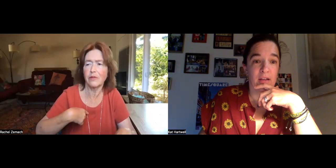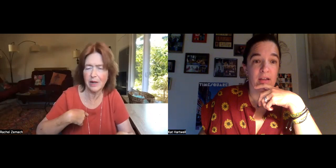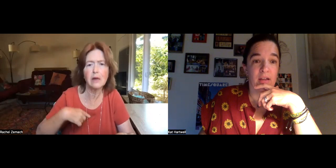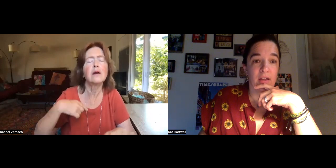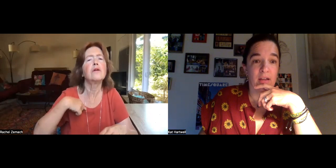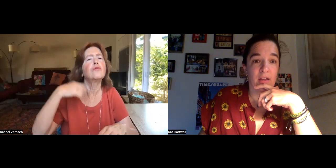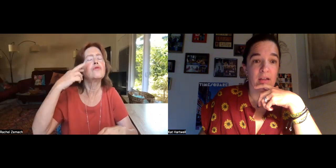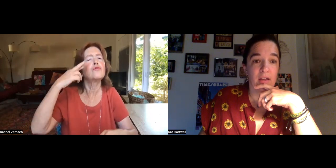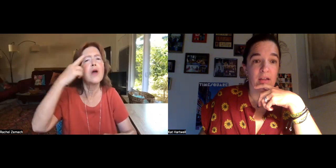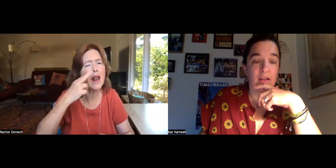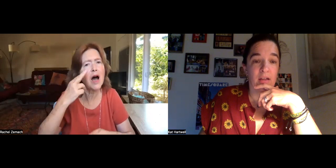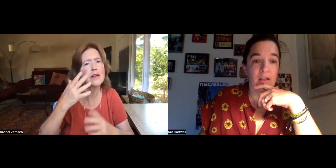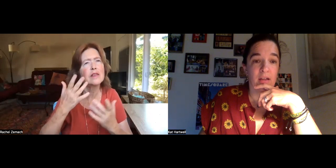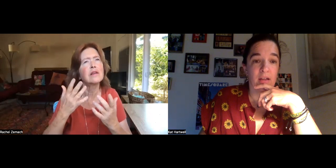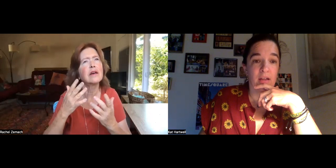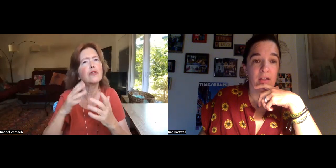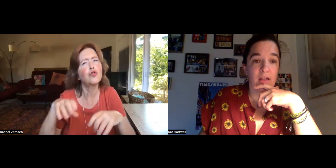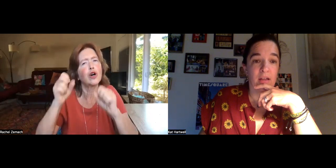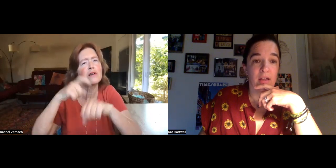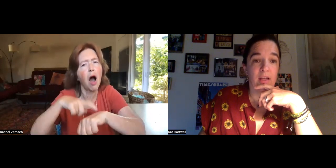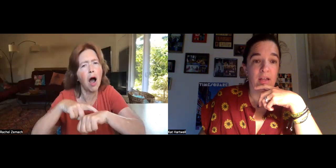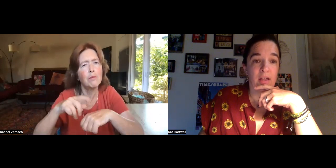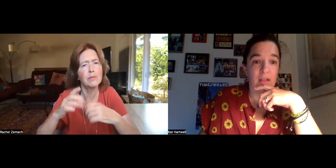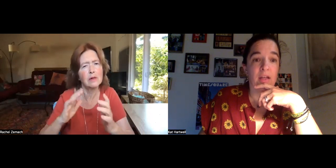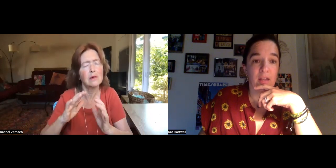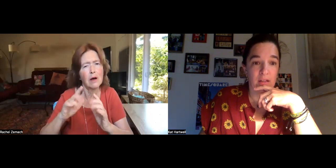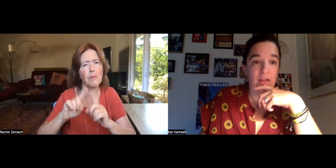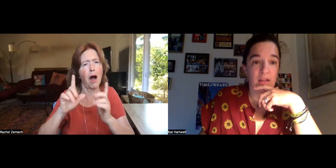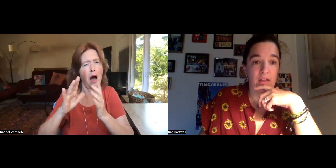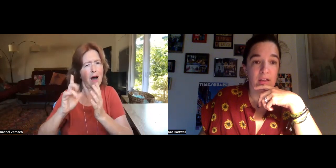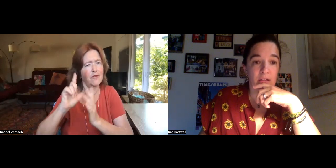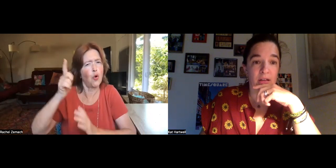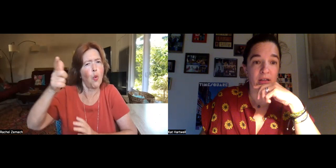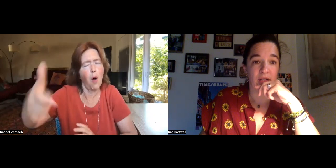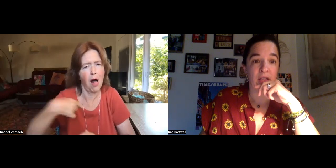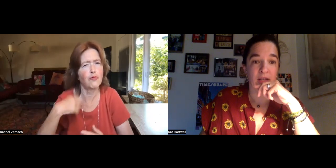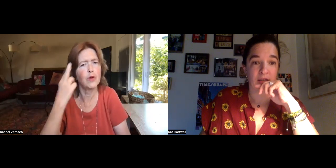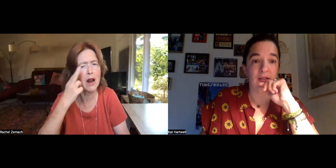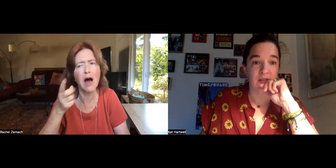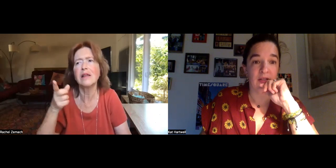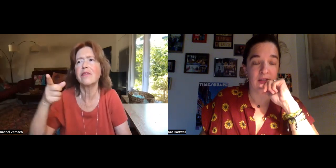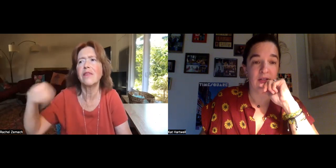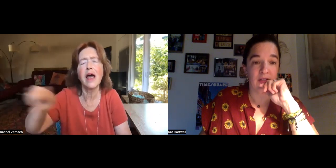shocked me. Realized, took time, after a while, realized